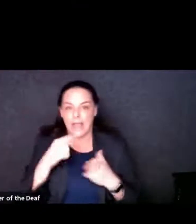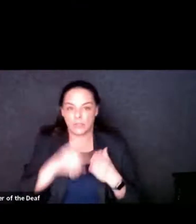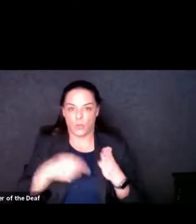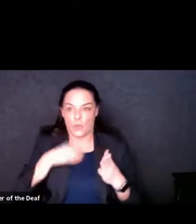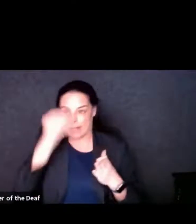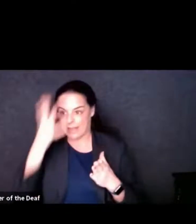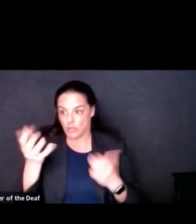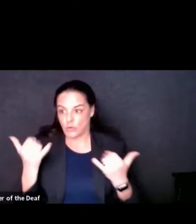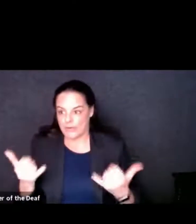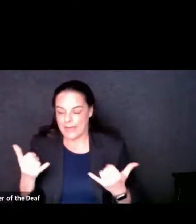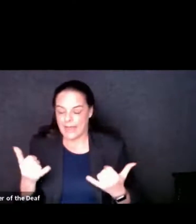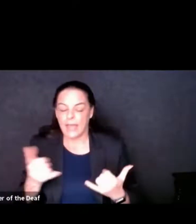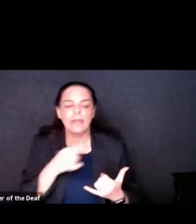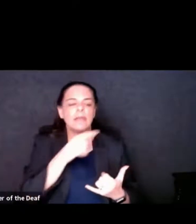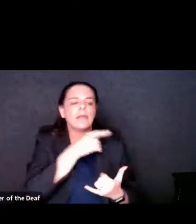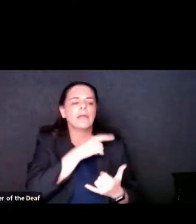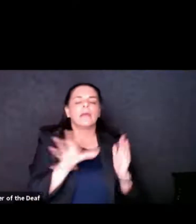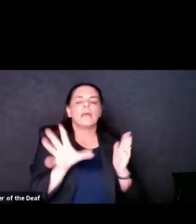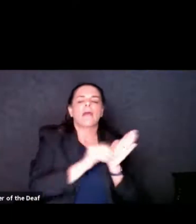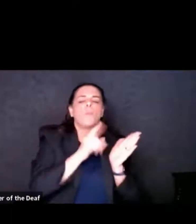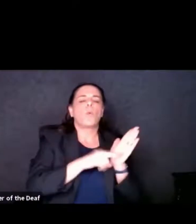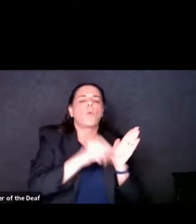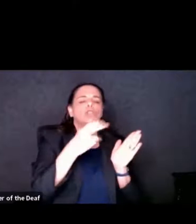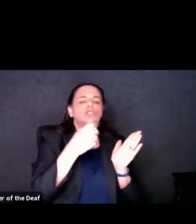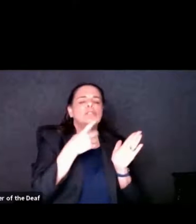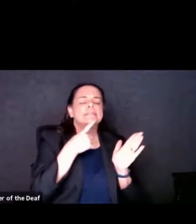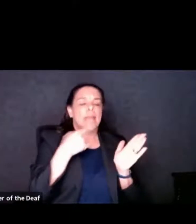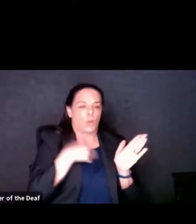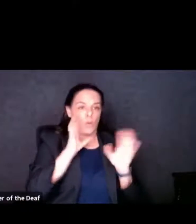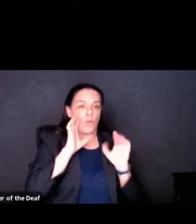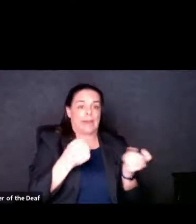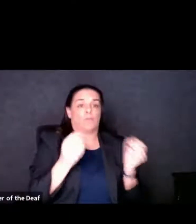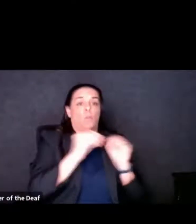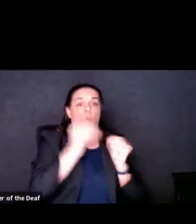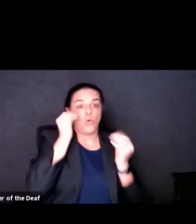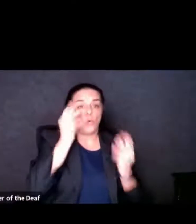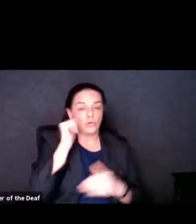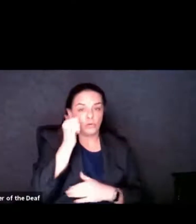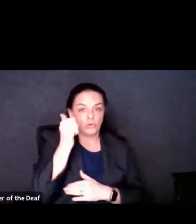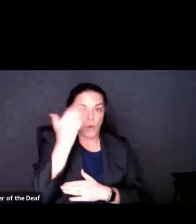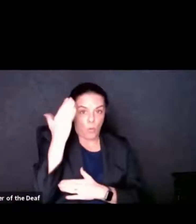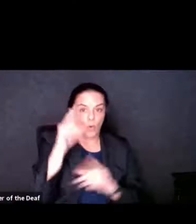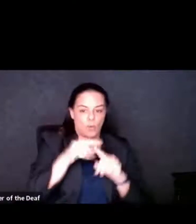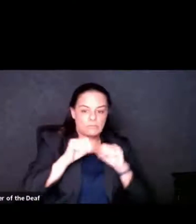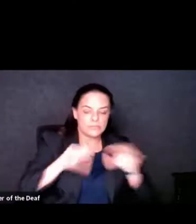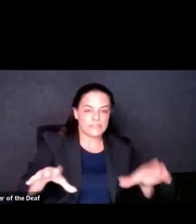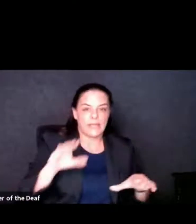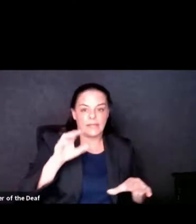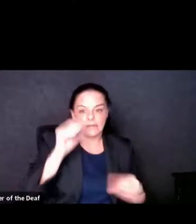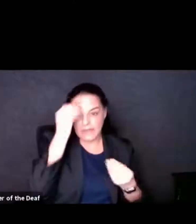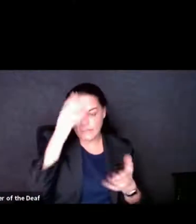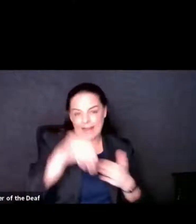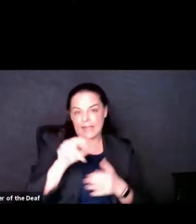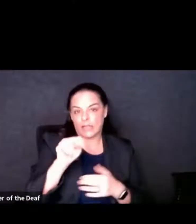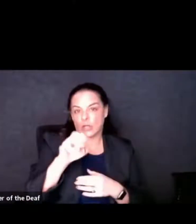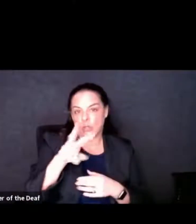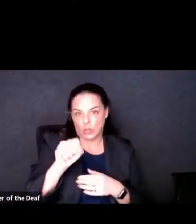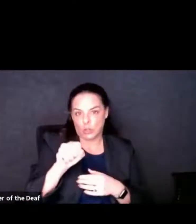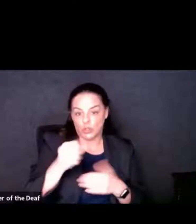And just to echo what Charity said, we'll provide more advance notice tomorrow morning too when we send out more information in a news release ahead of that